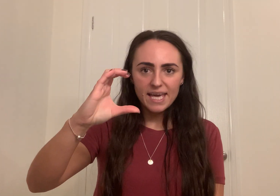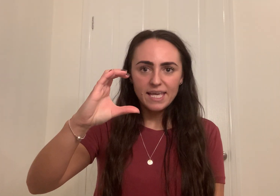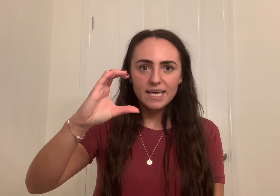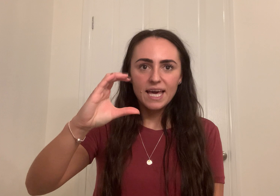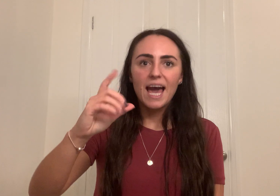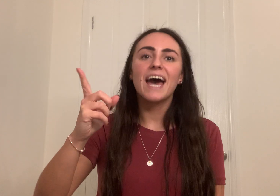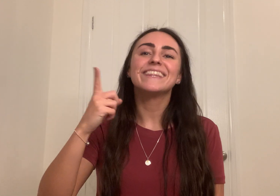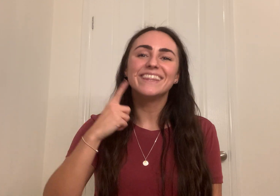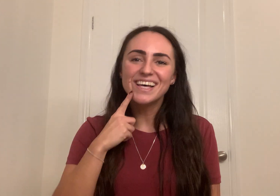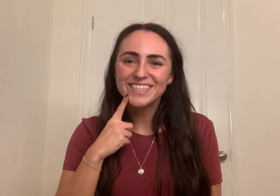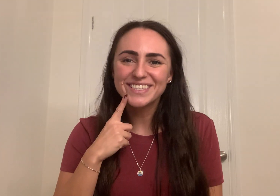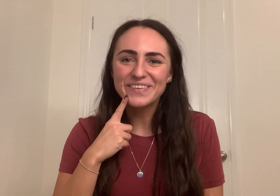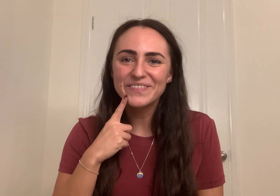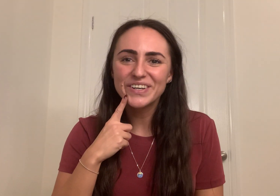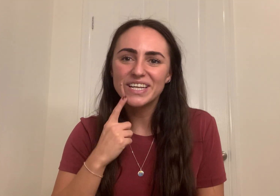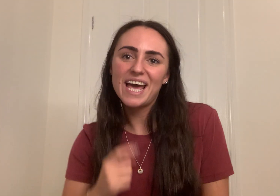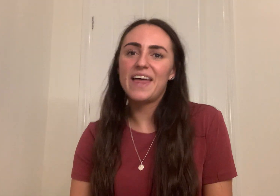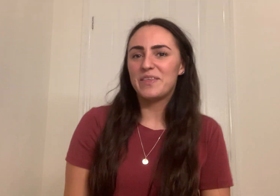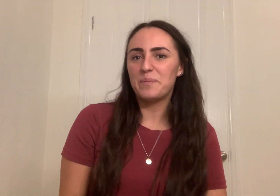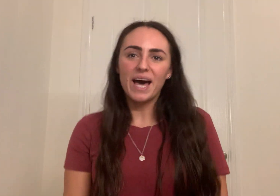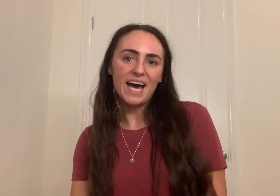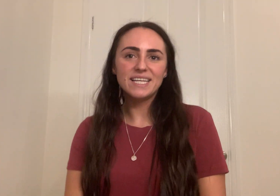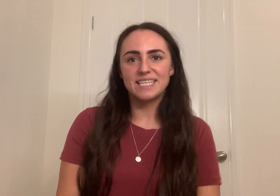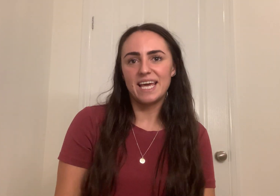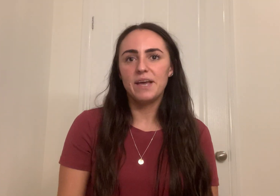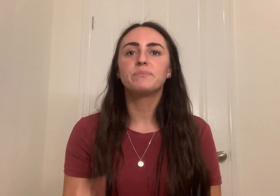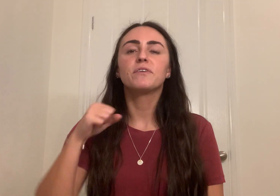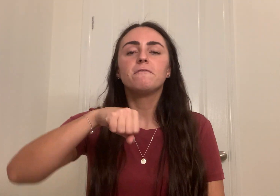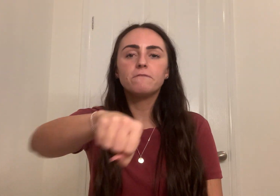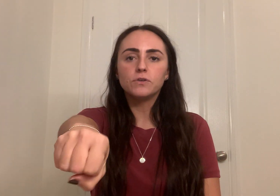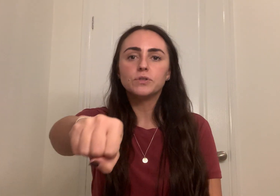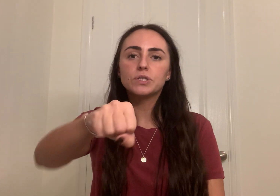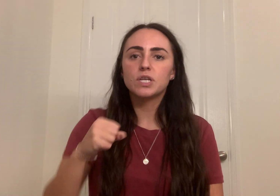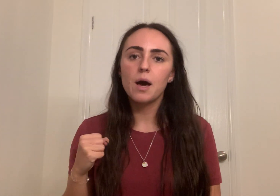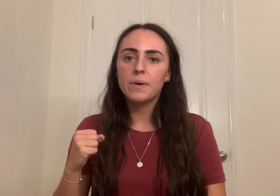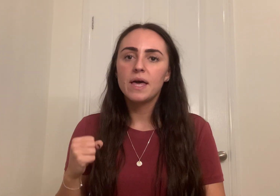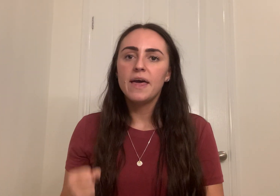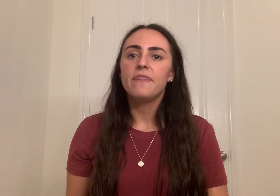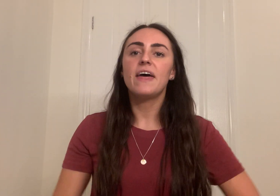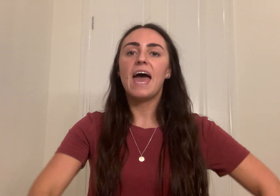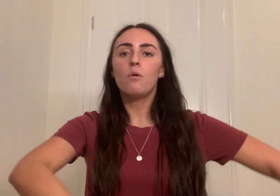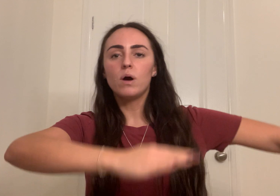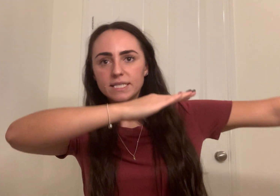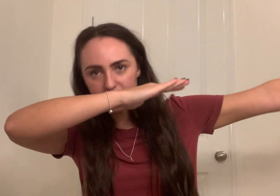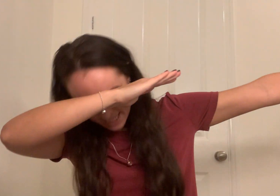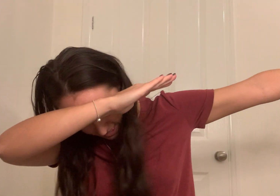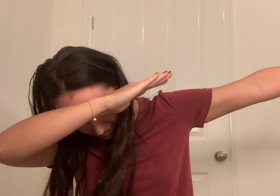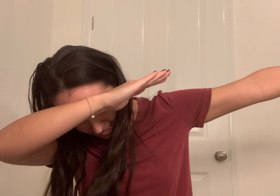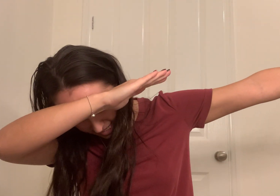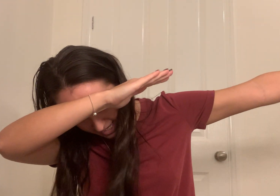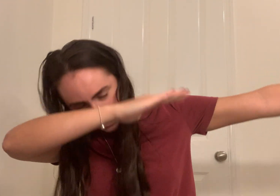Cake had lots of fun at the party, full stop. There was